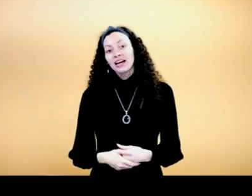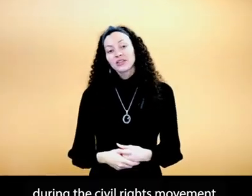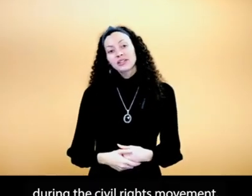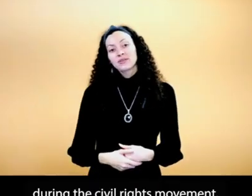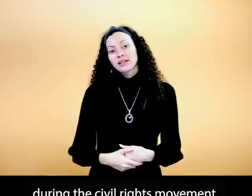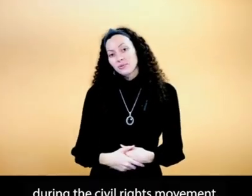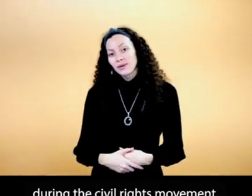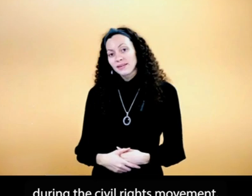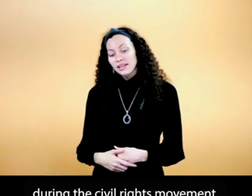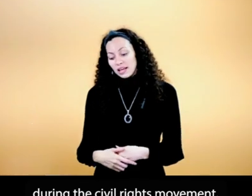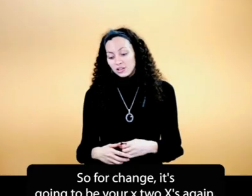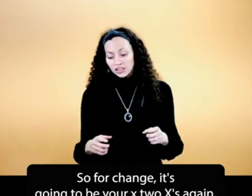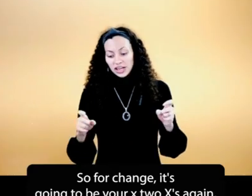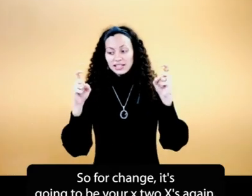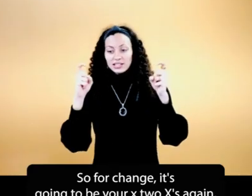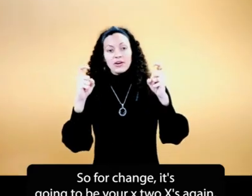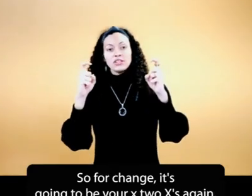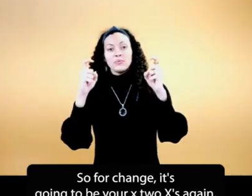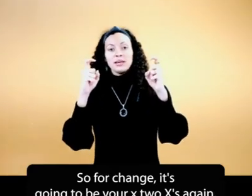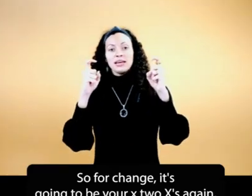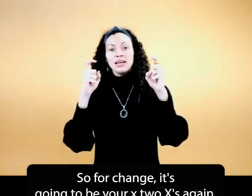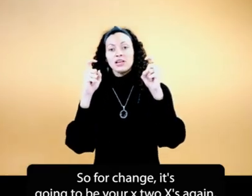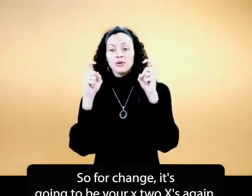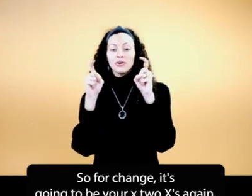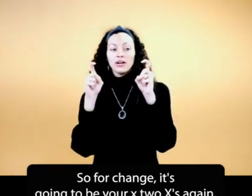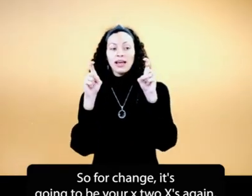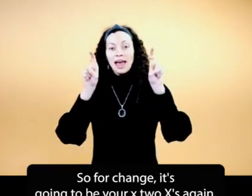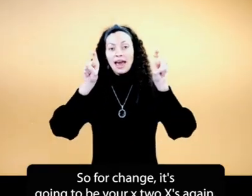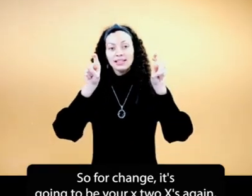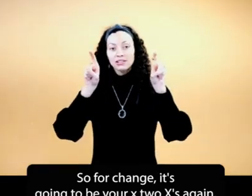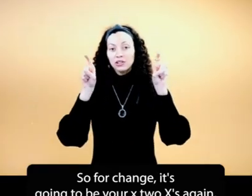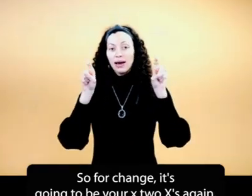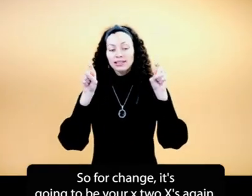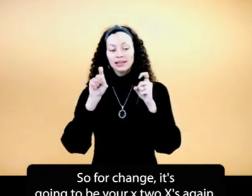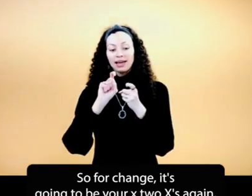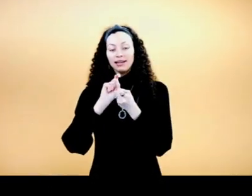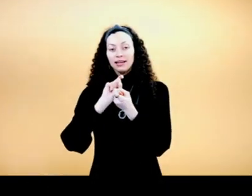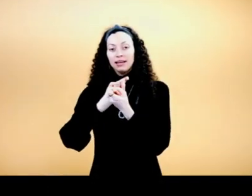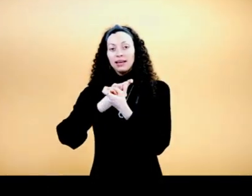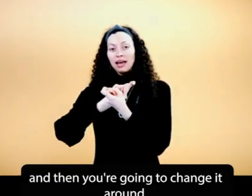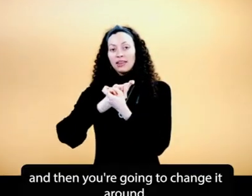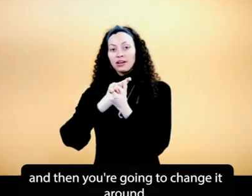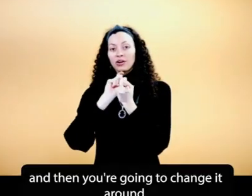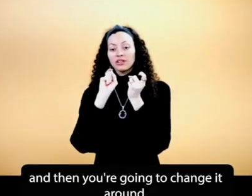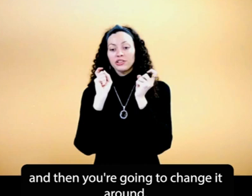during the civil rights movement. So for change, it's going to be your X, 2 X's again, and then you're going